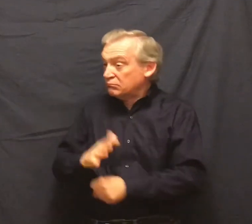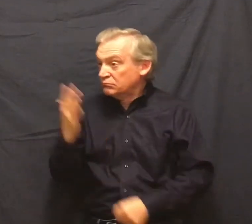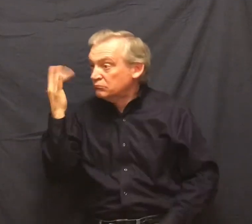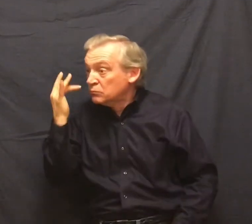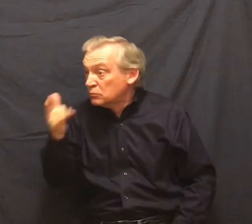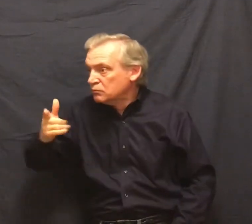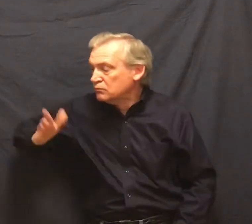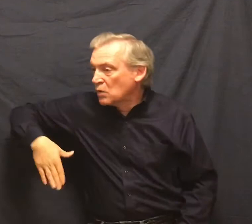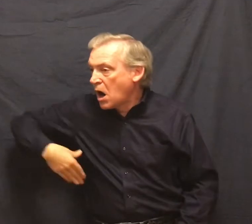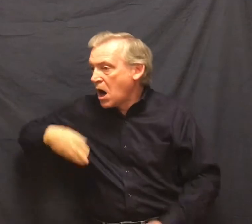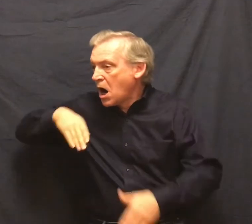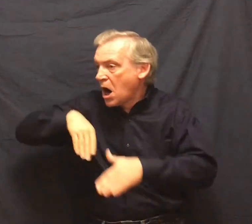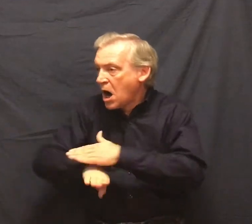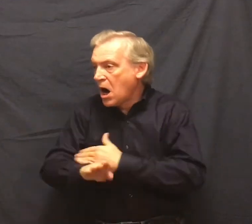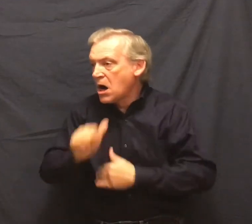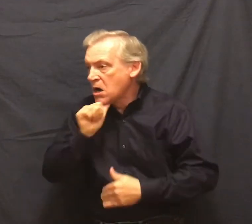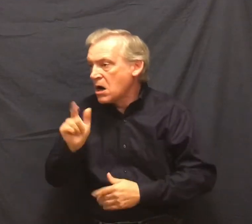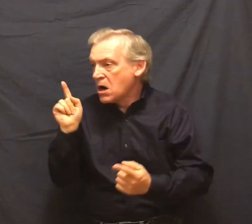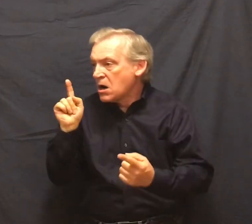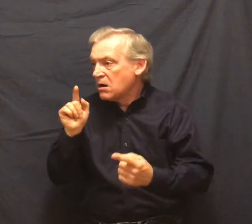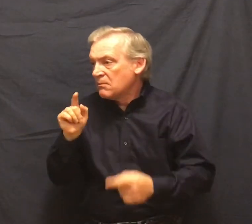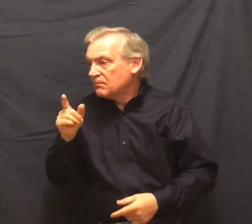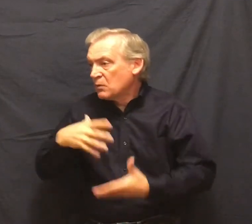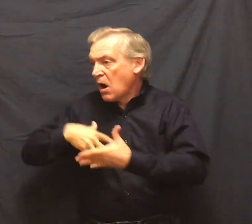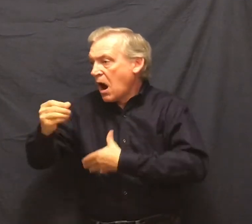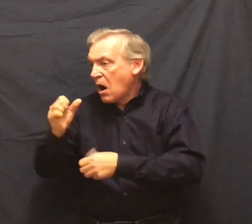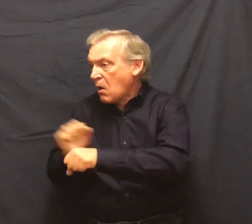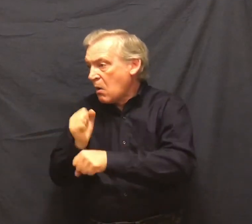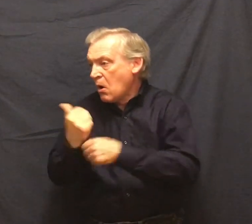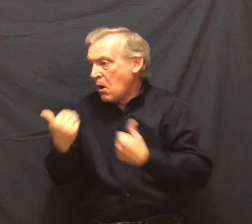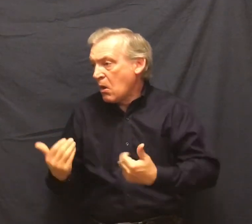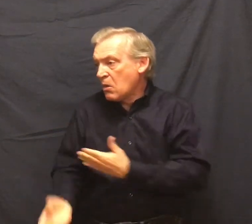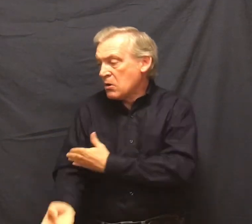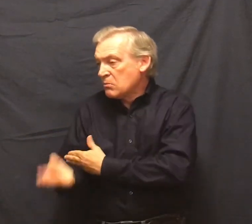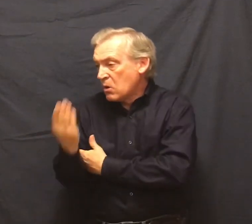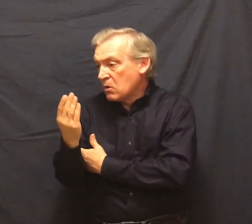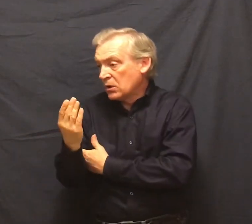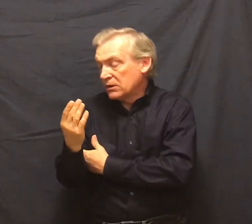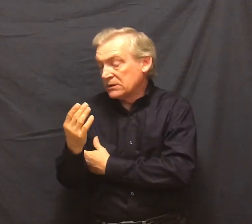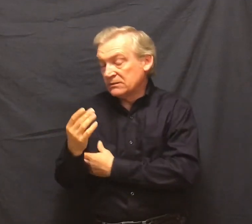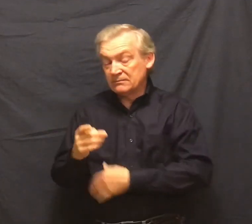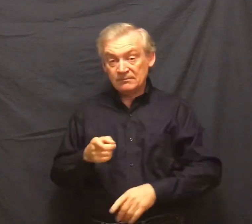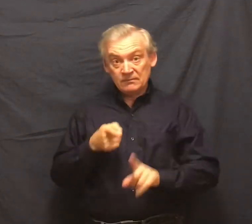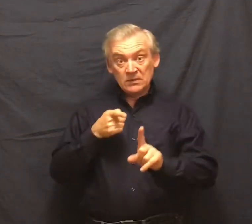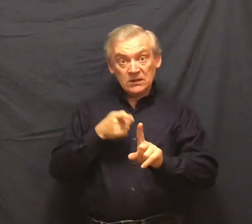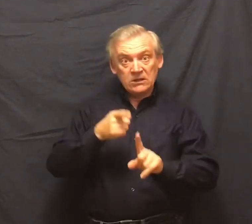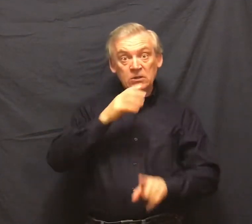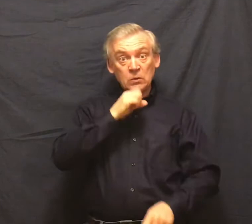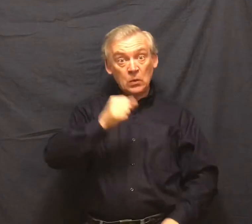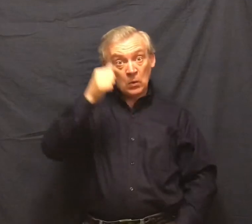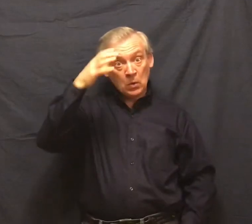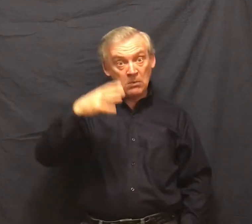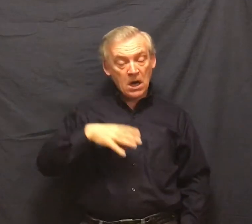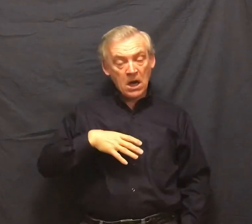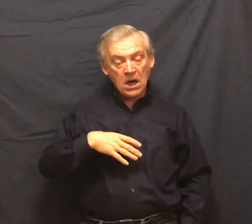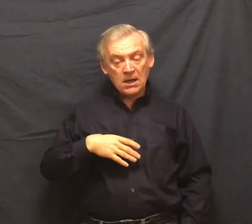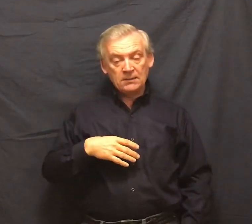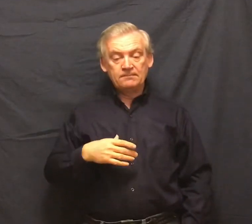He pointed with his right arm, and out of the sleeve came a round stick-like wrist, but no hand.